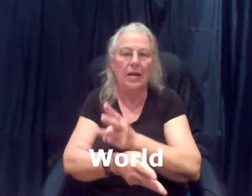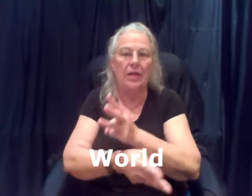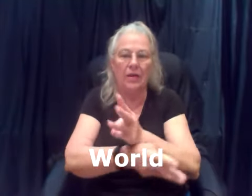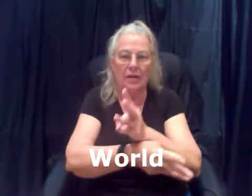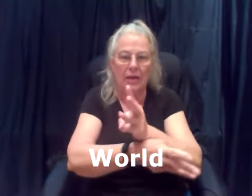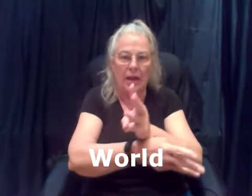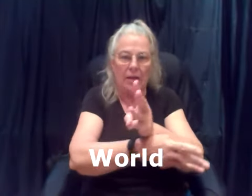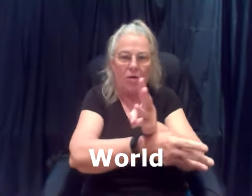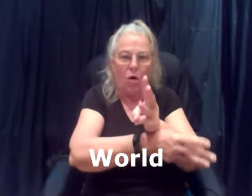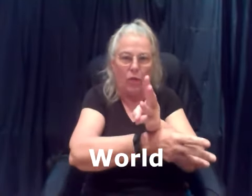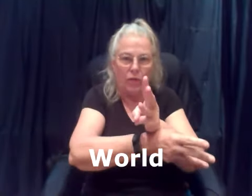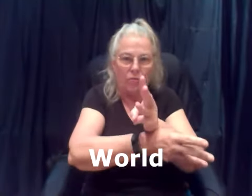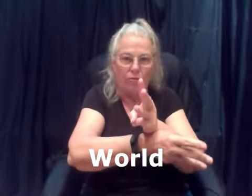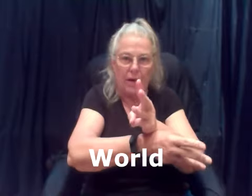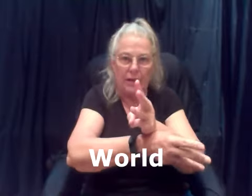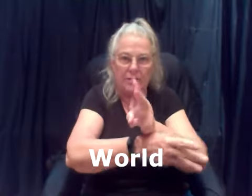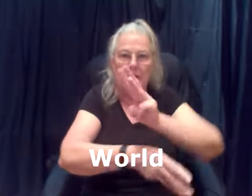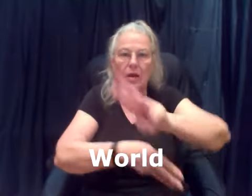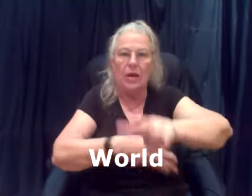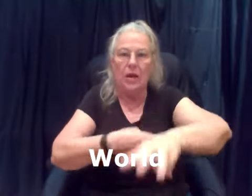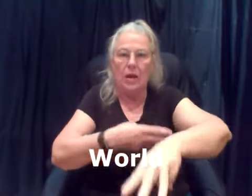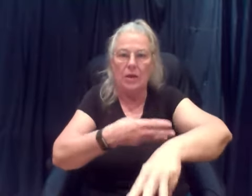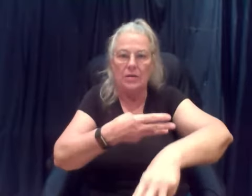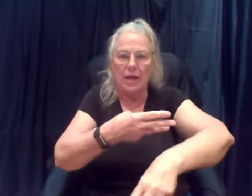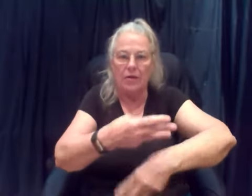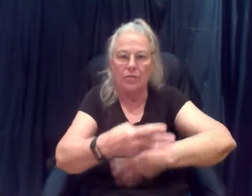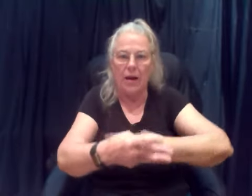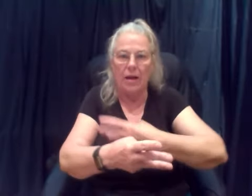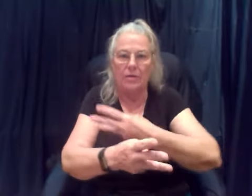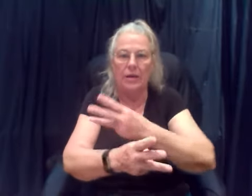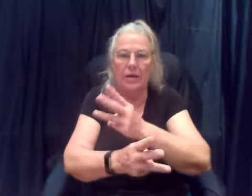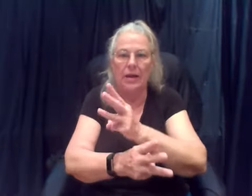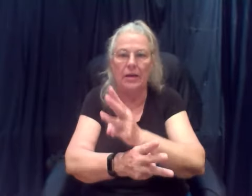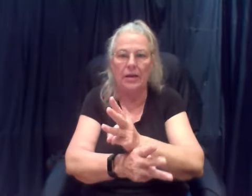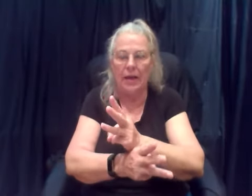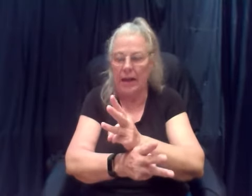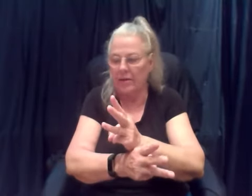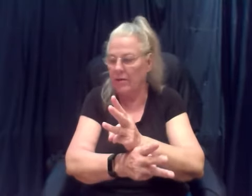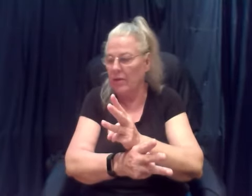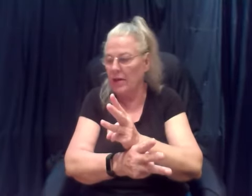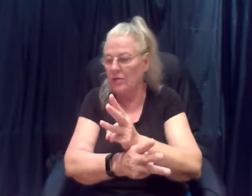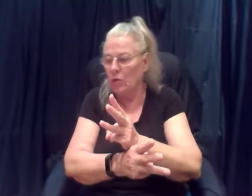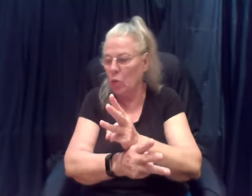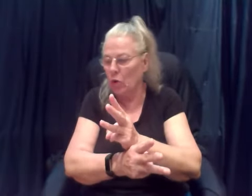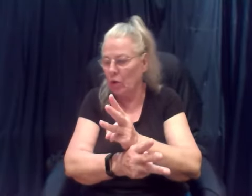then land on the wrist. Take it around and land. That is the world.